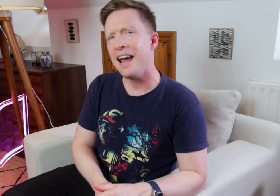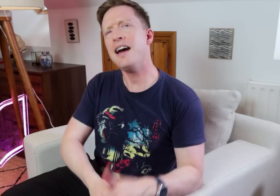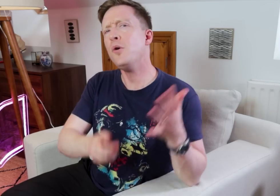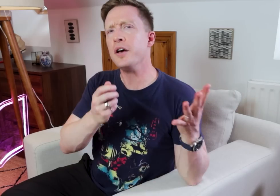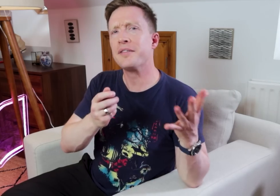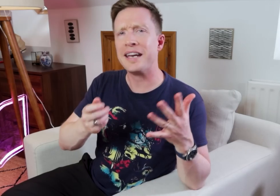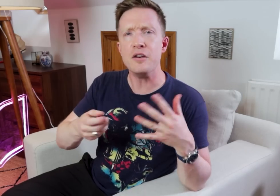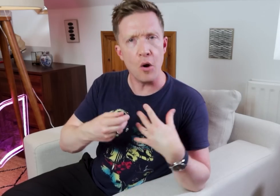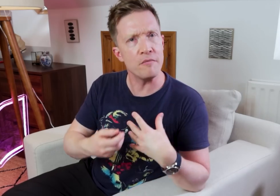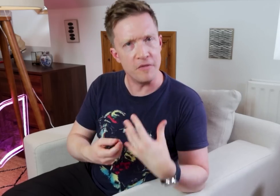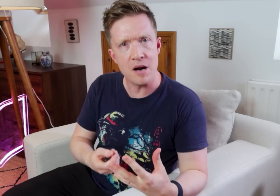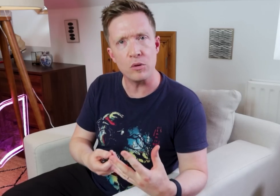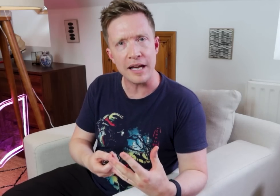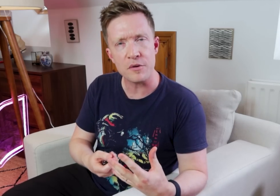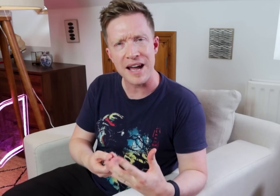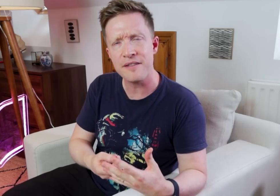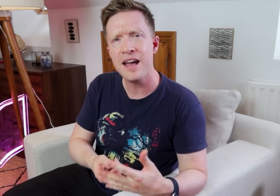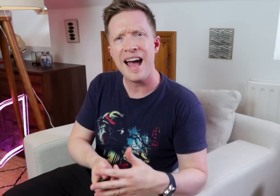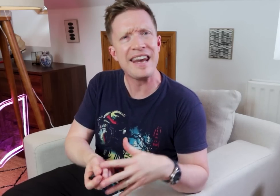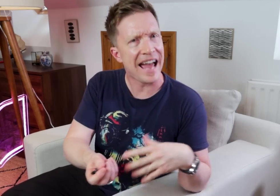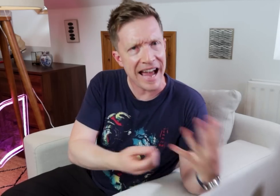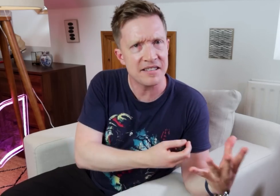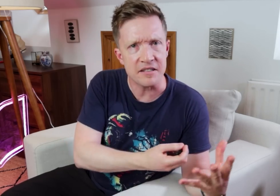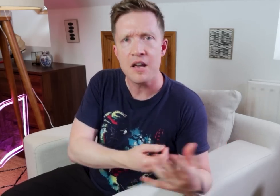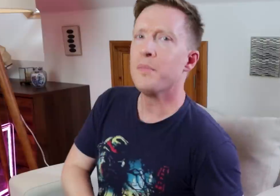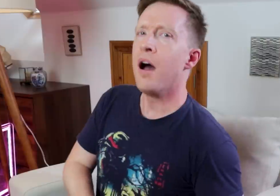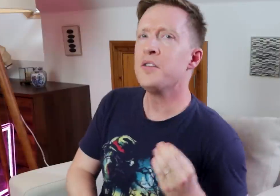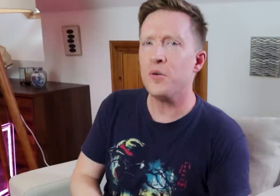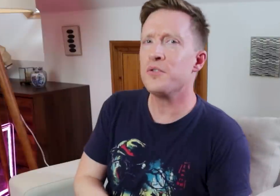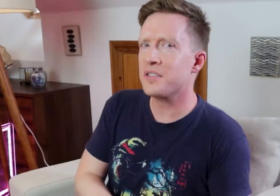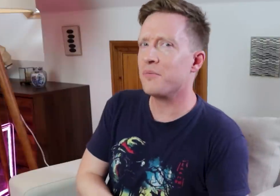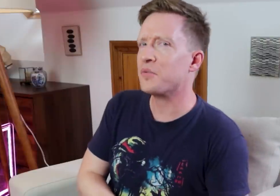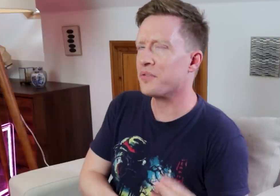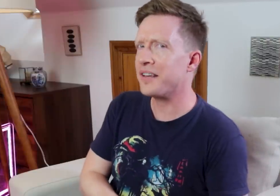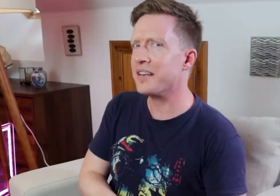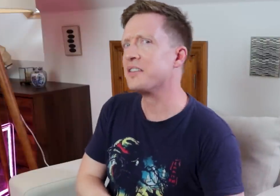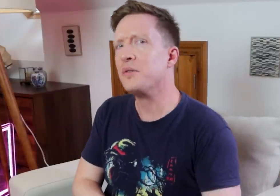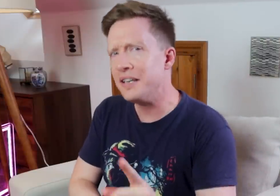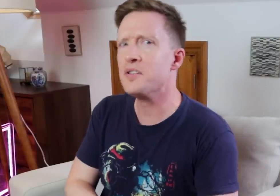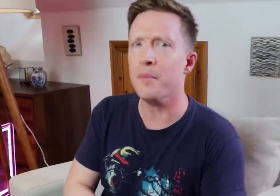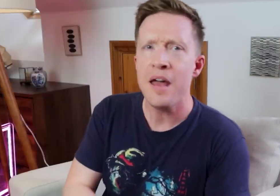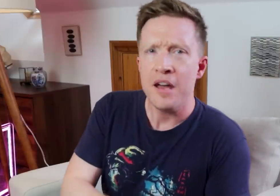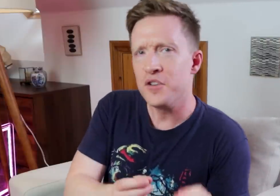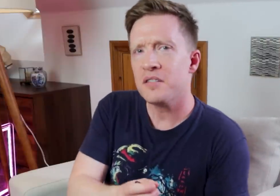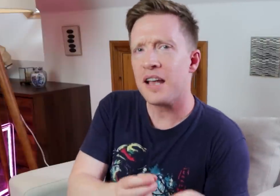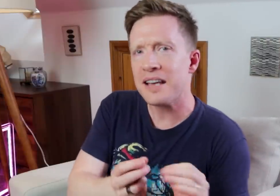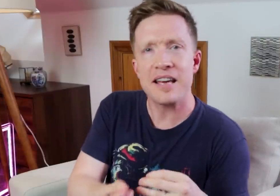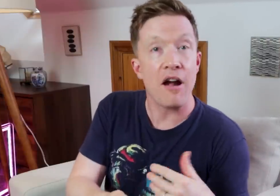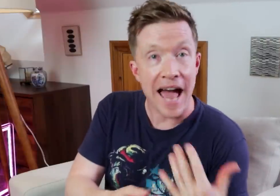How on earth can a non-verbal language have an accent? Well, I told you this subject was fascinating, so listen on. Just as there are